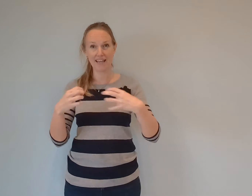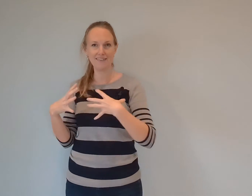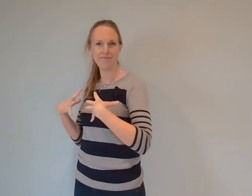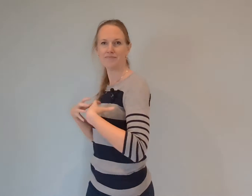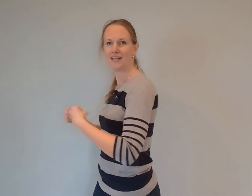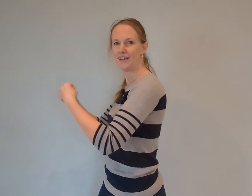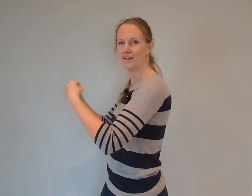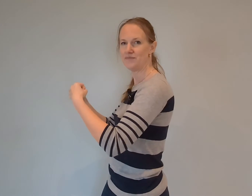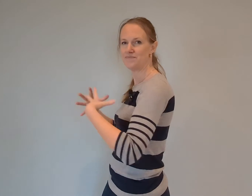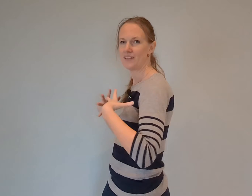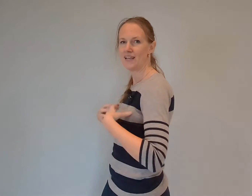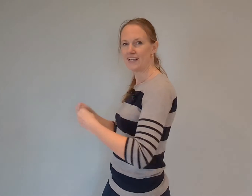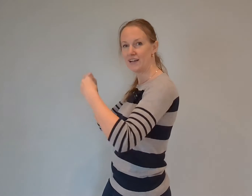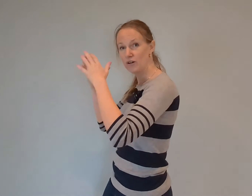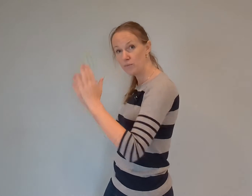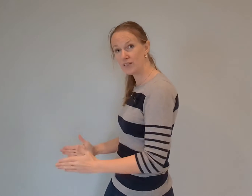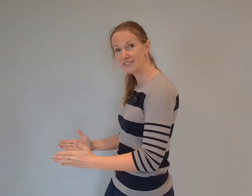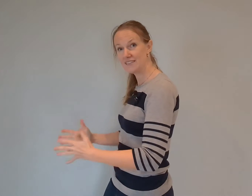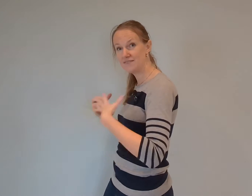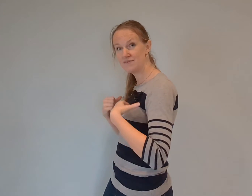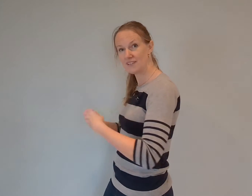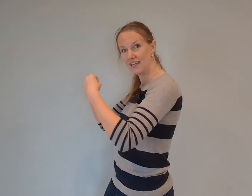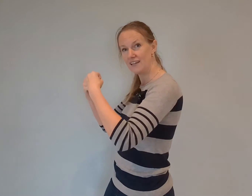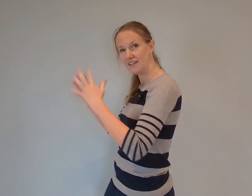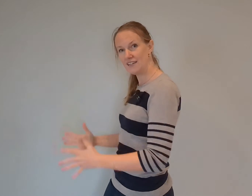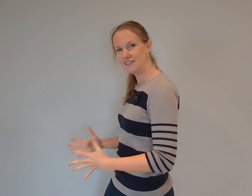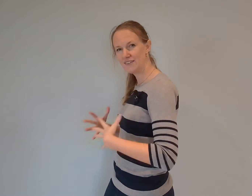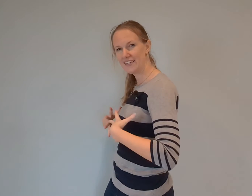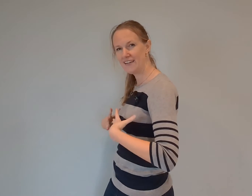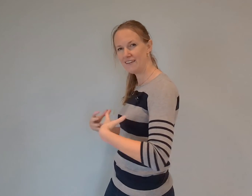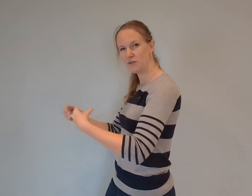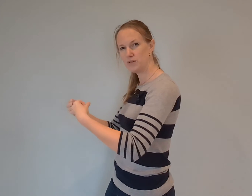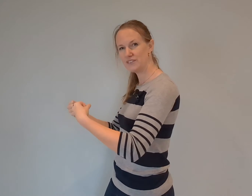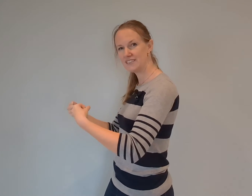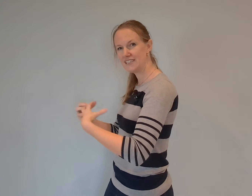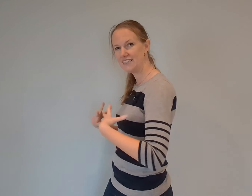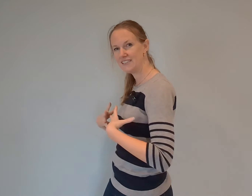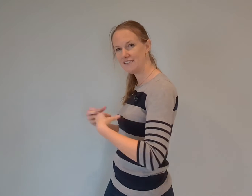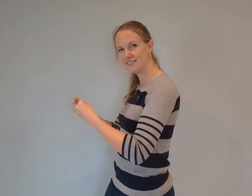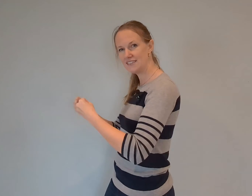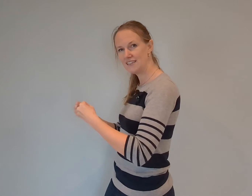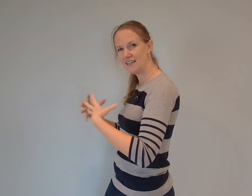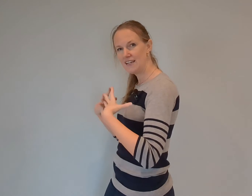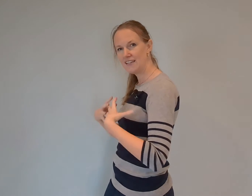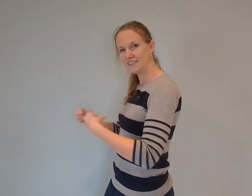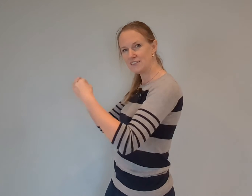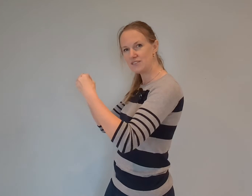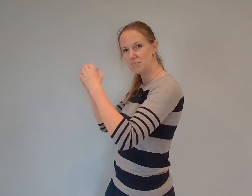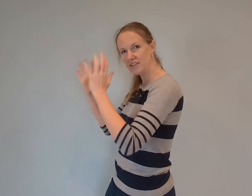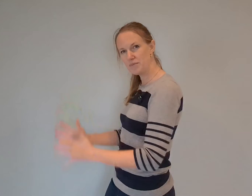angle. Hero person. Okay, so healer, it pulls the sickness out, and this goes up a little bit.